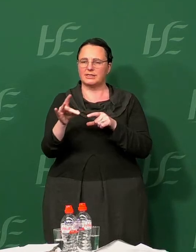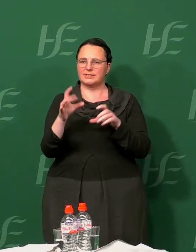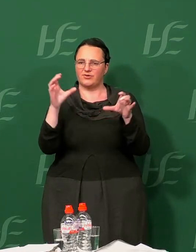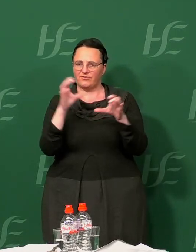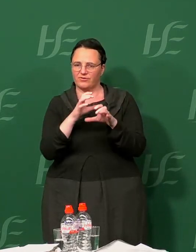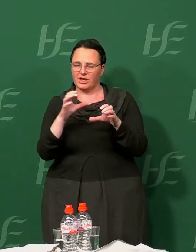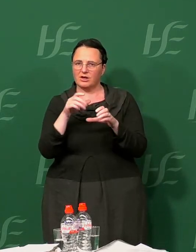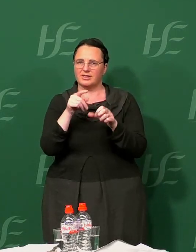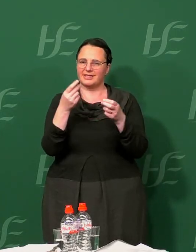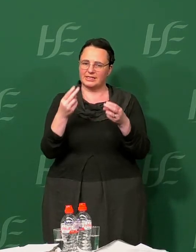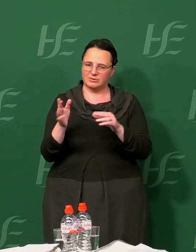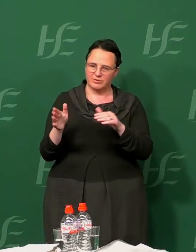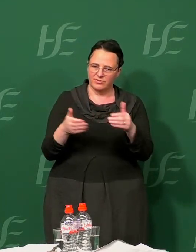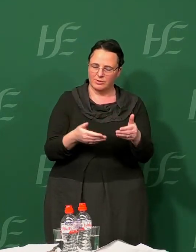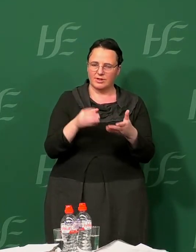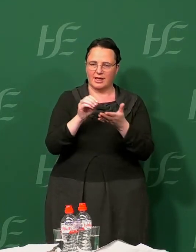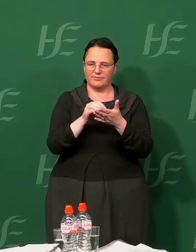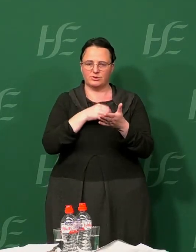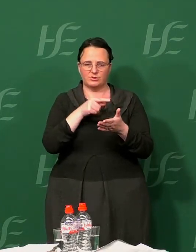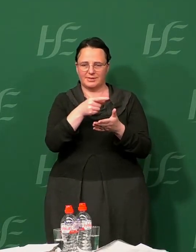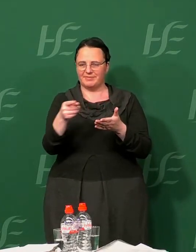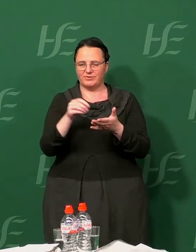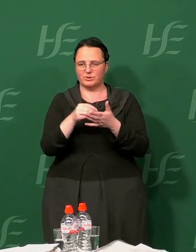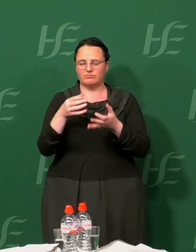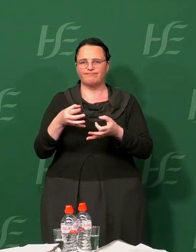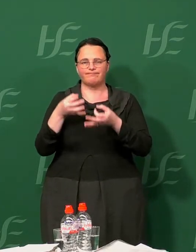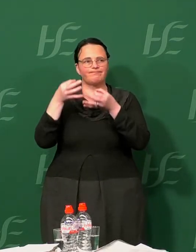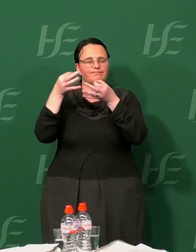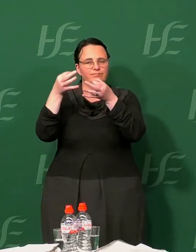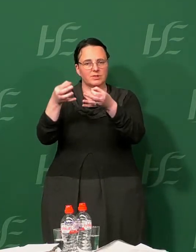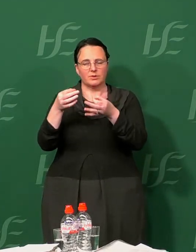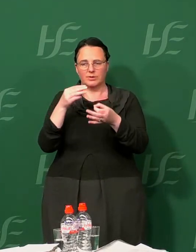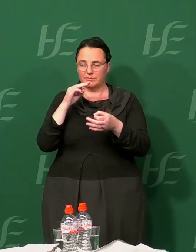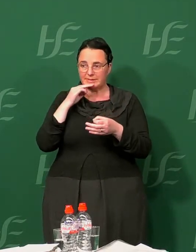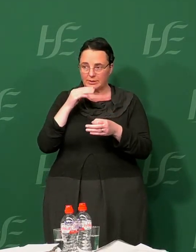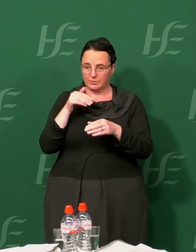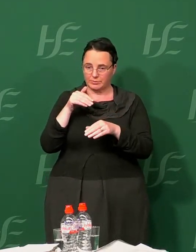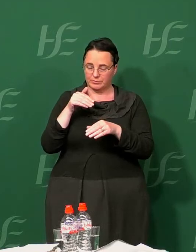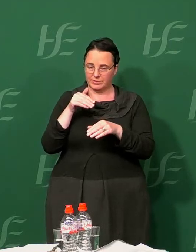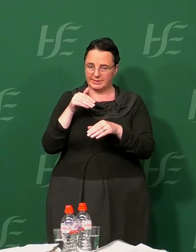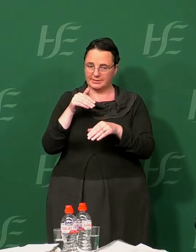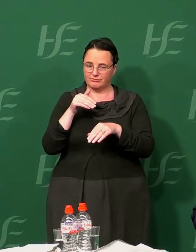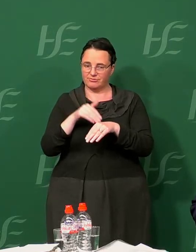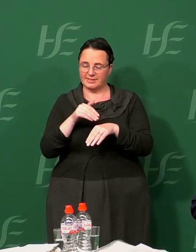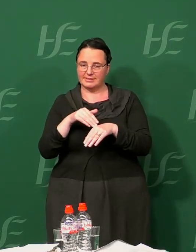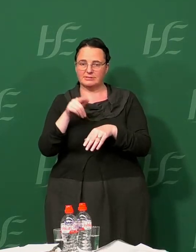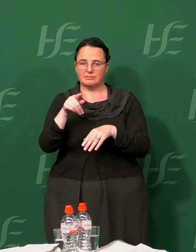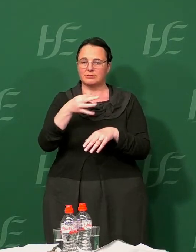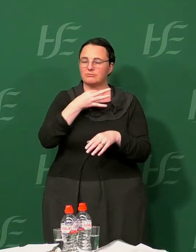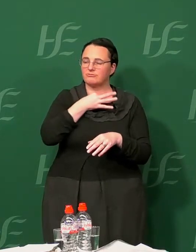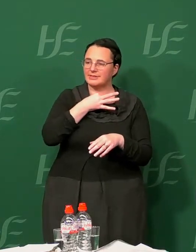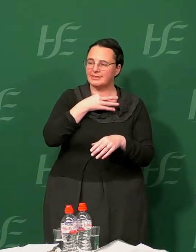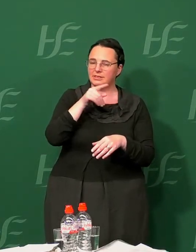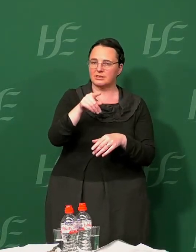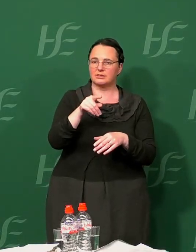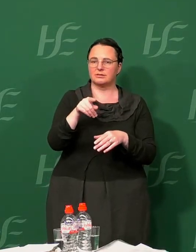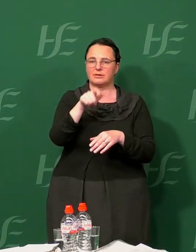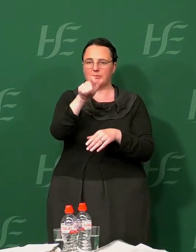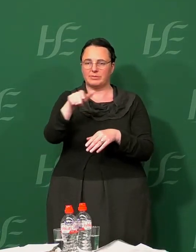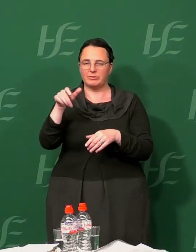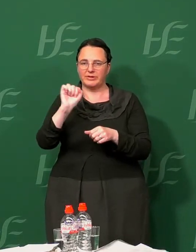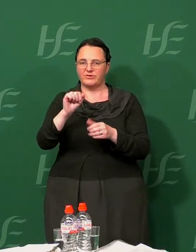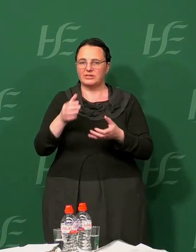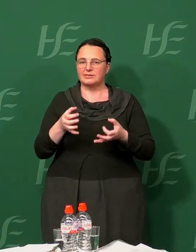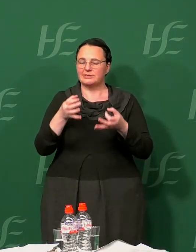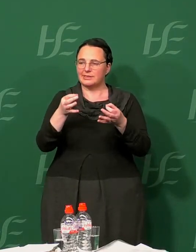duration. Are you not concerned that that might put patients at risk of late diagnosis or delayed care,